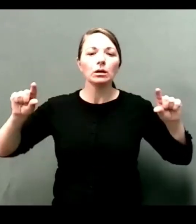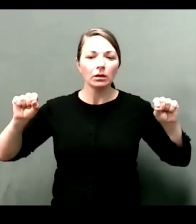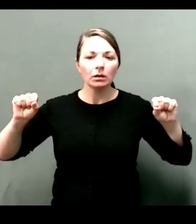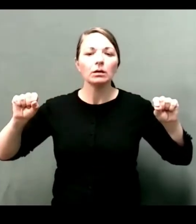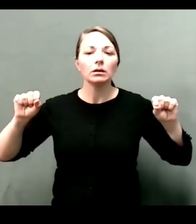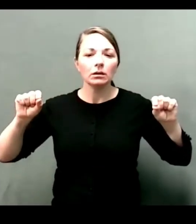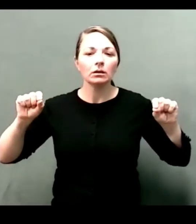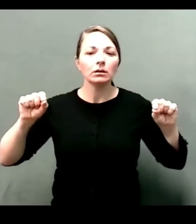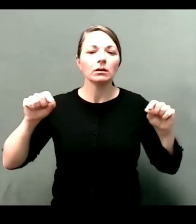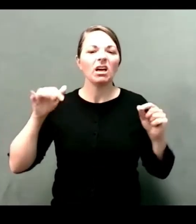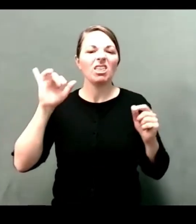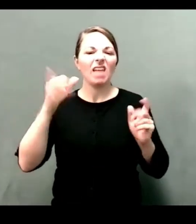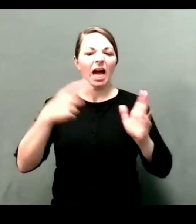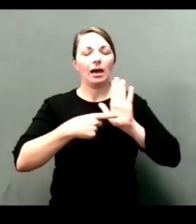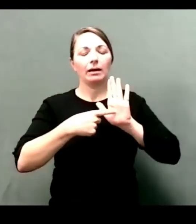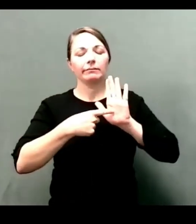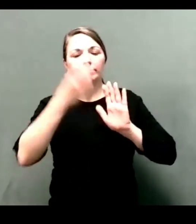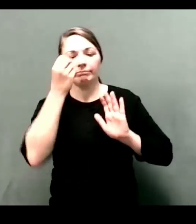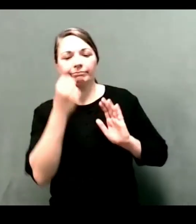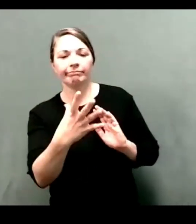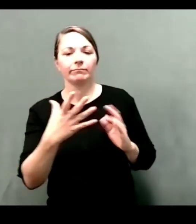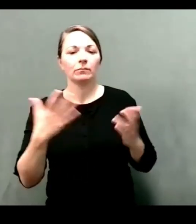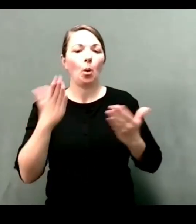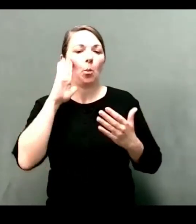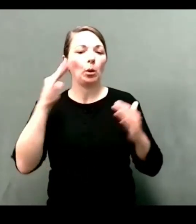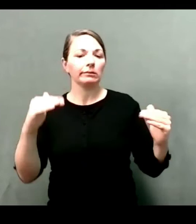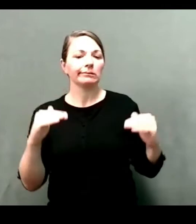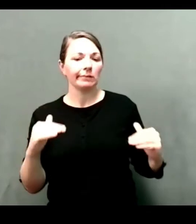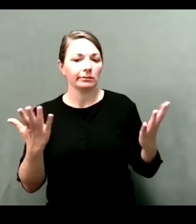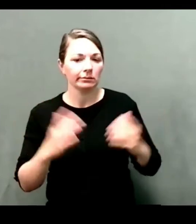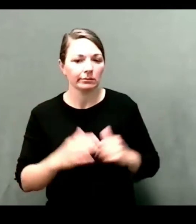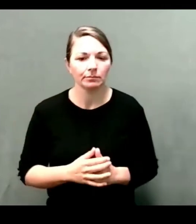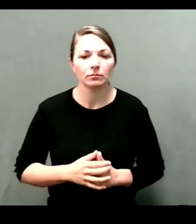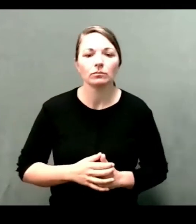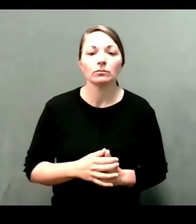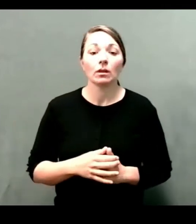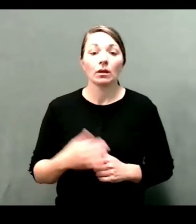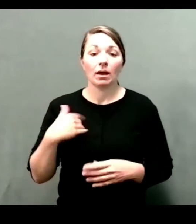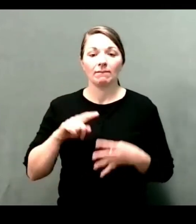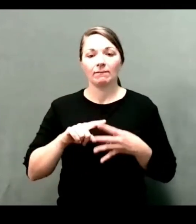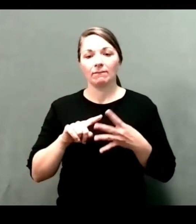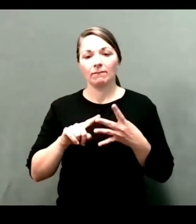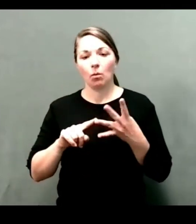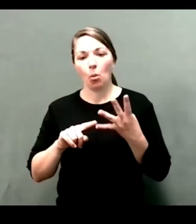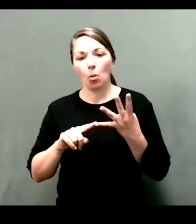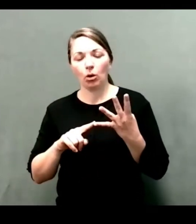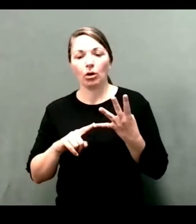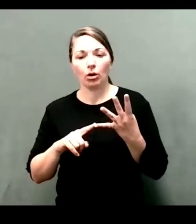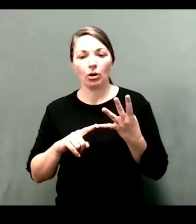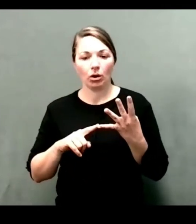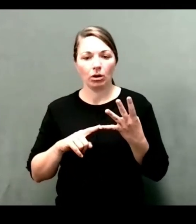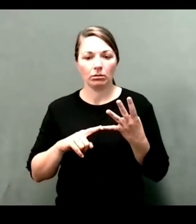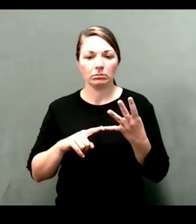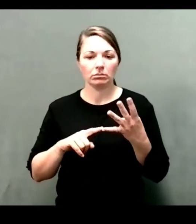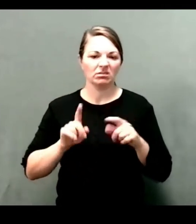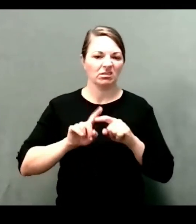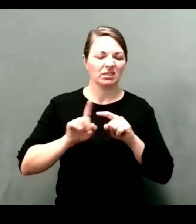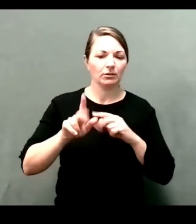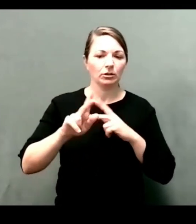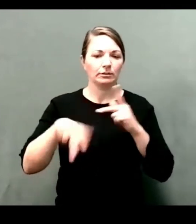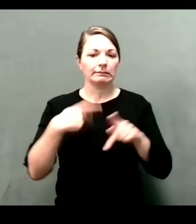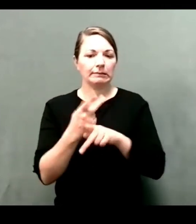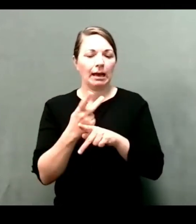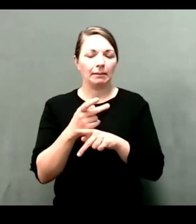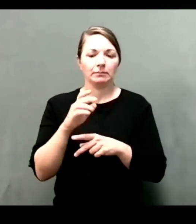box really just kind of cues you up for what's to come. It explains that we've got 4 tables that are upcoming that we're going to look at 4 different